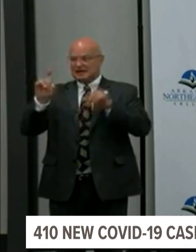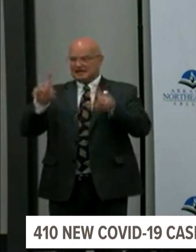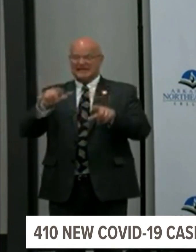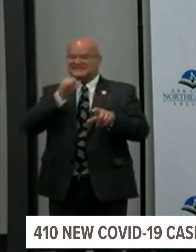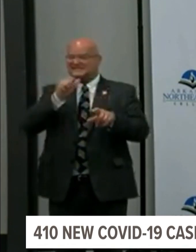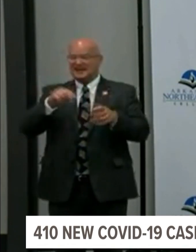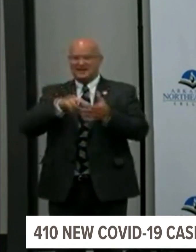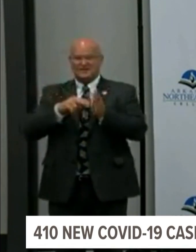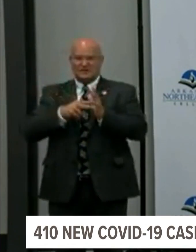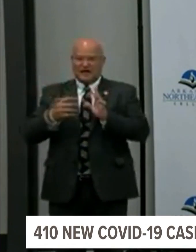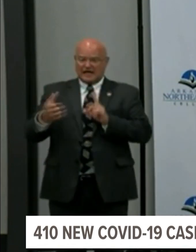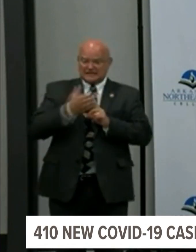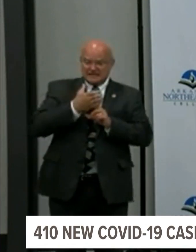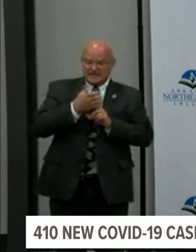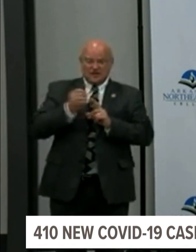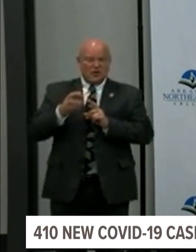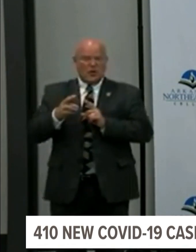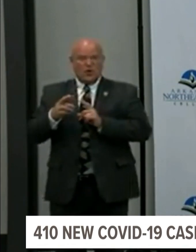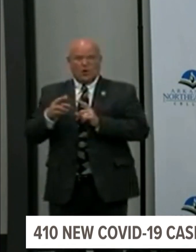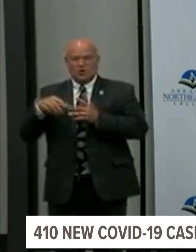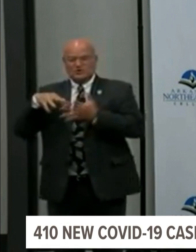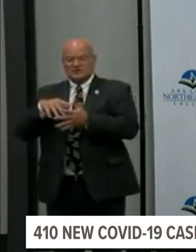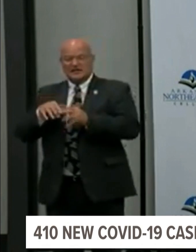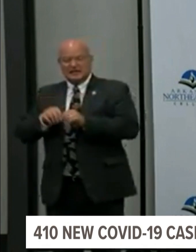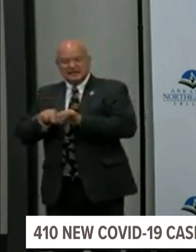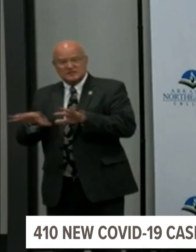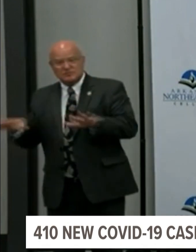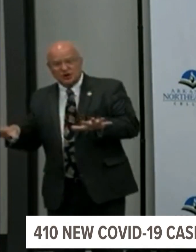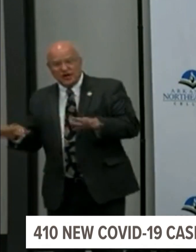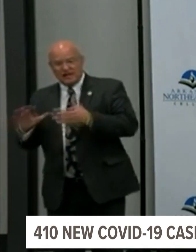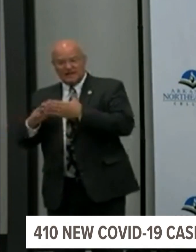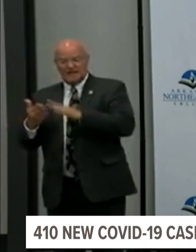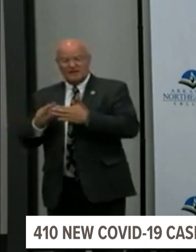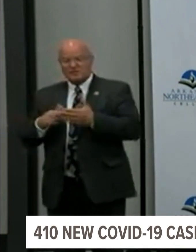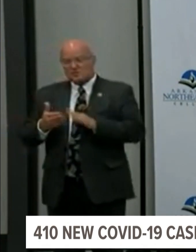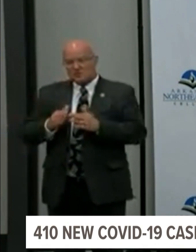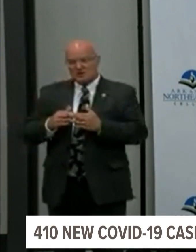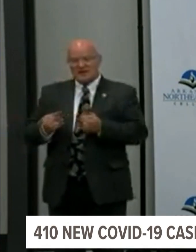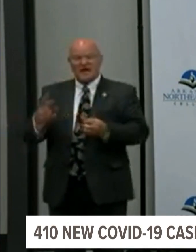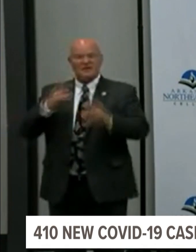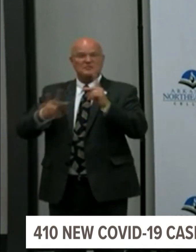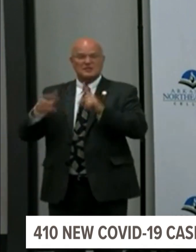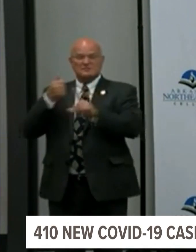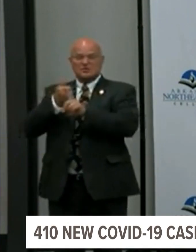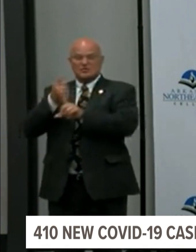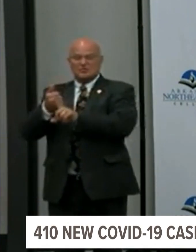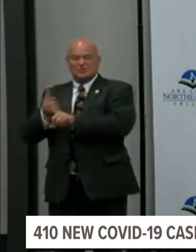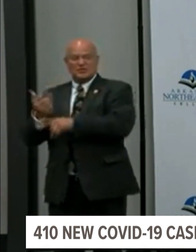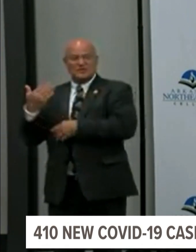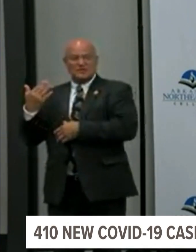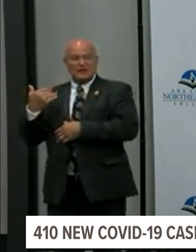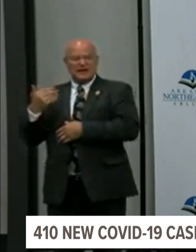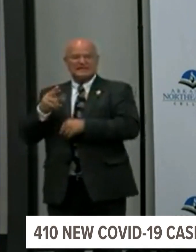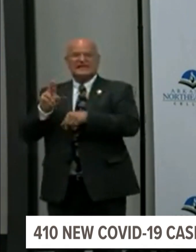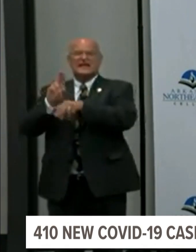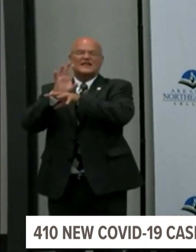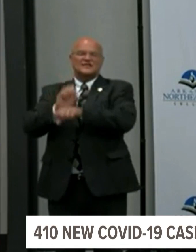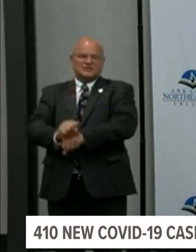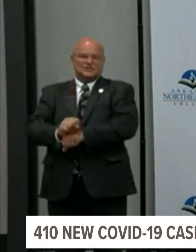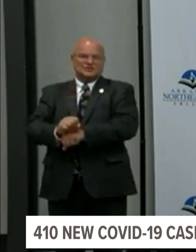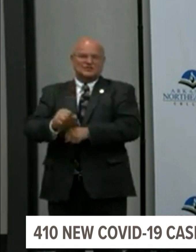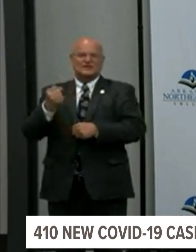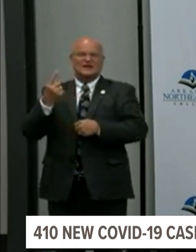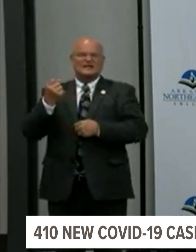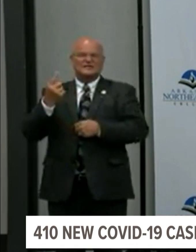They are useful if we want to study the spread of the virus in the community, how many people got it in the past, and they're useful